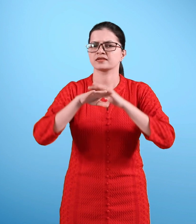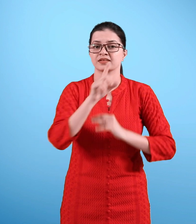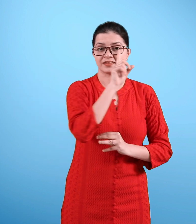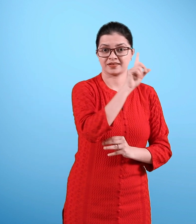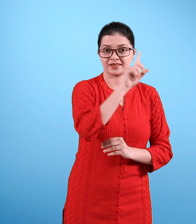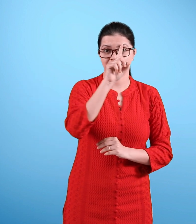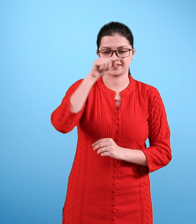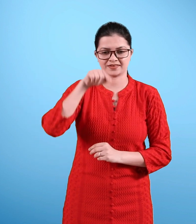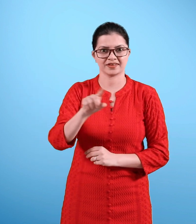(11.1)